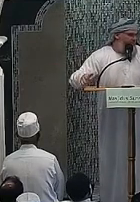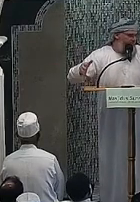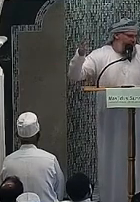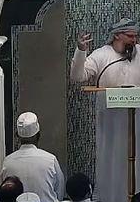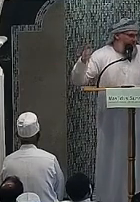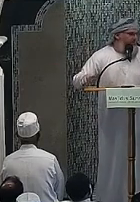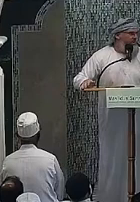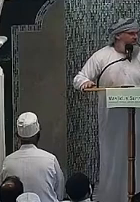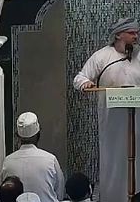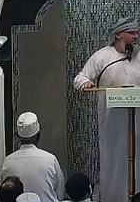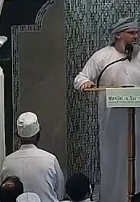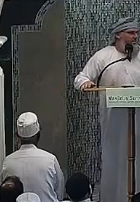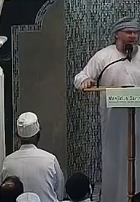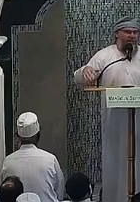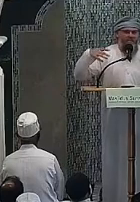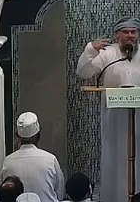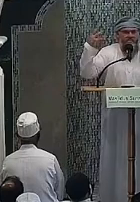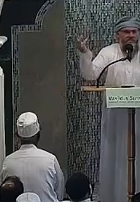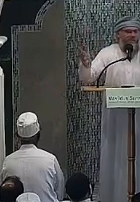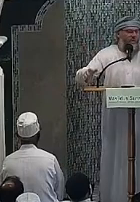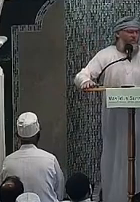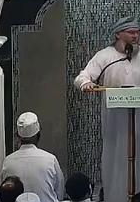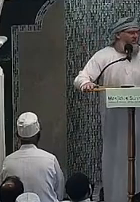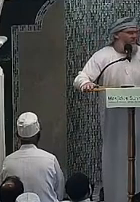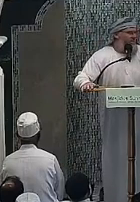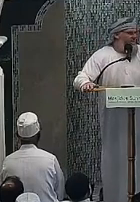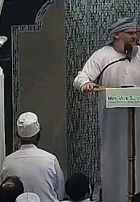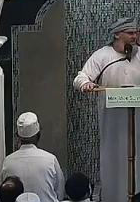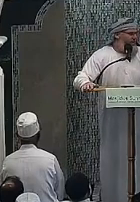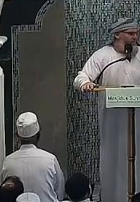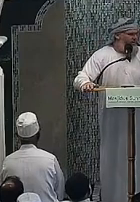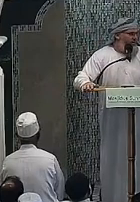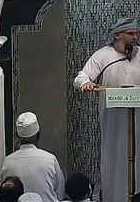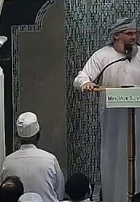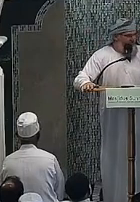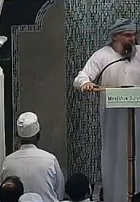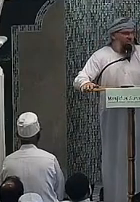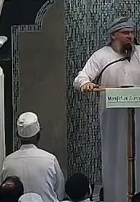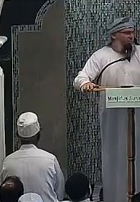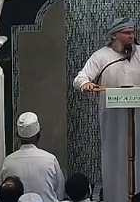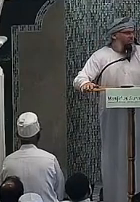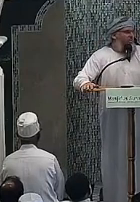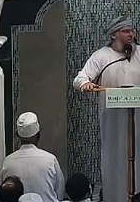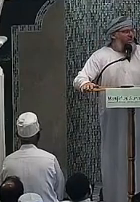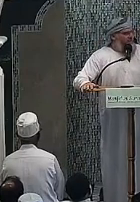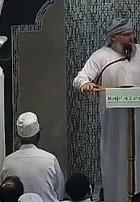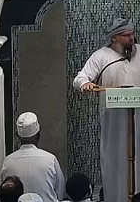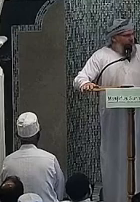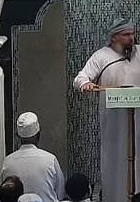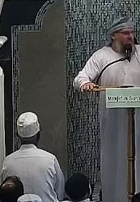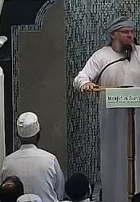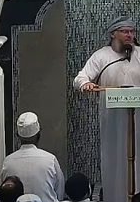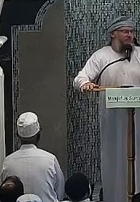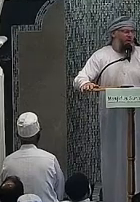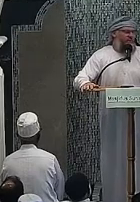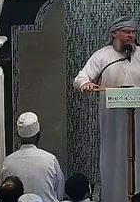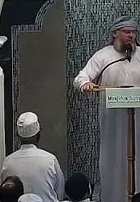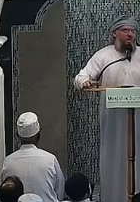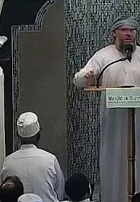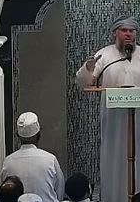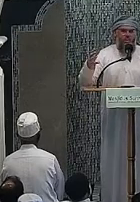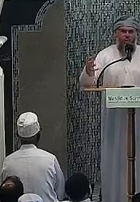and not knowing what has been spoken. So something we need to look into, something we need to make more effort for in order to